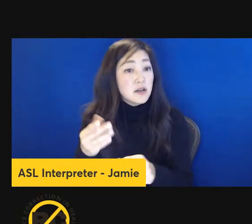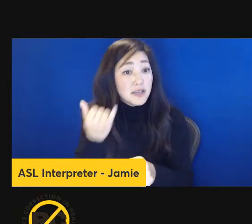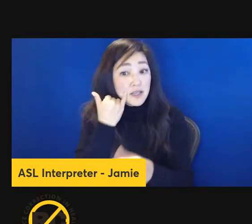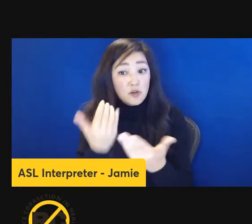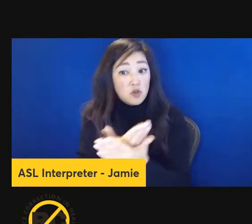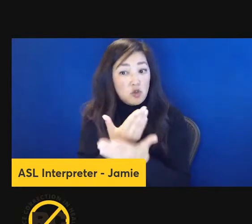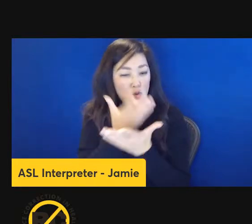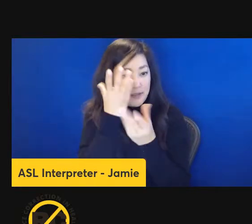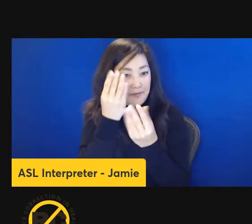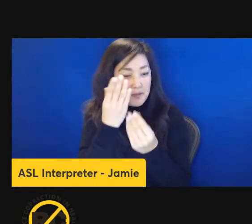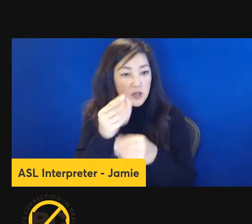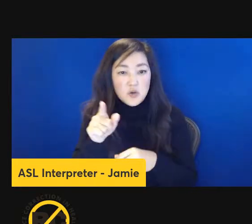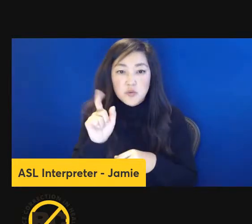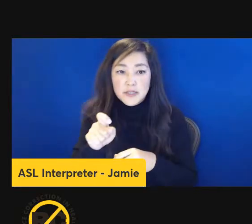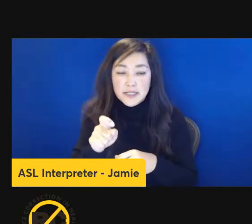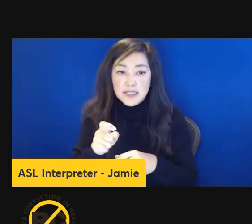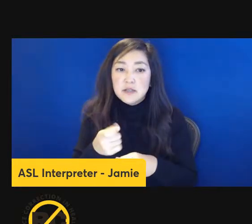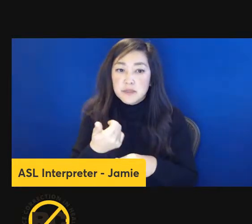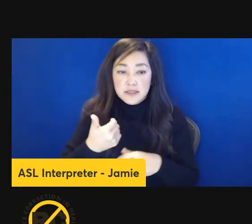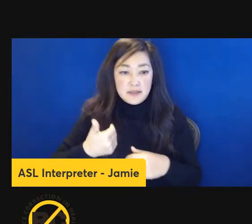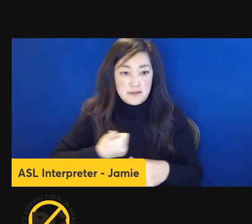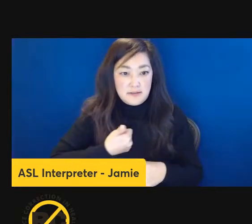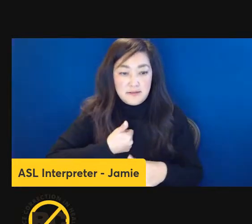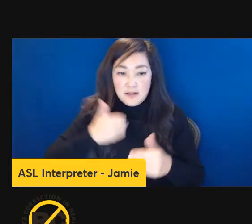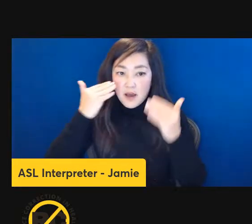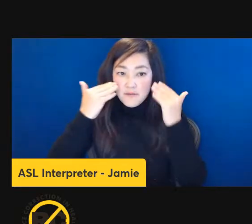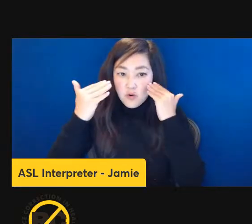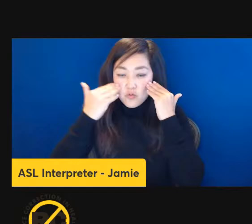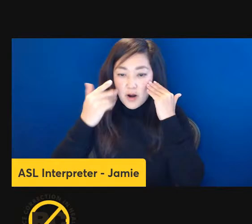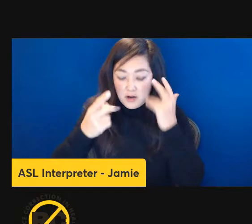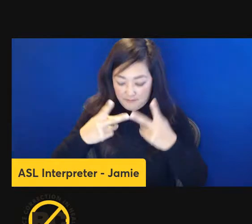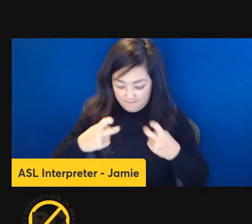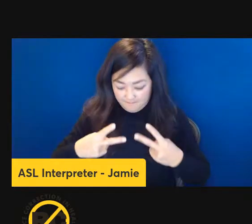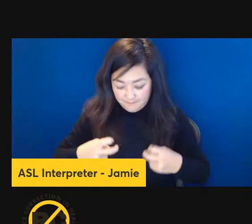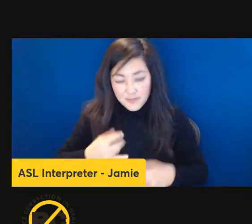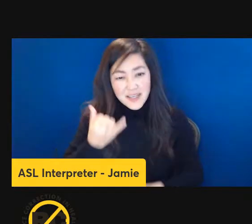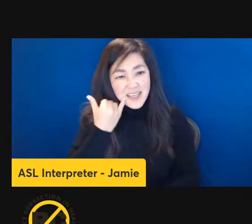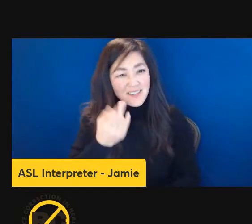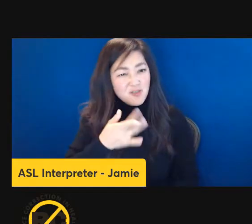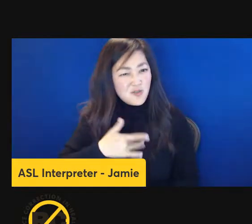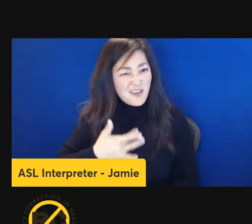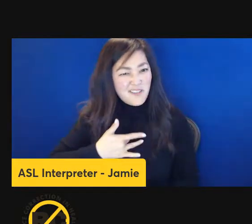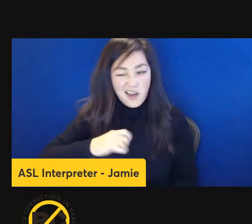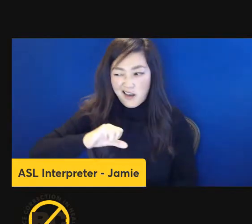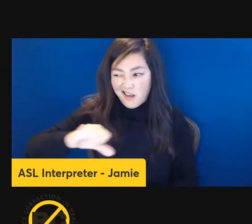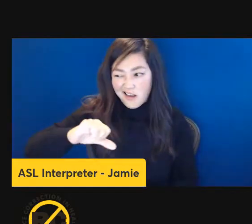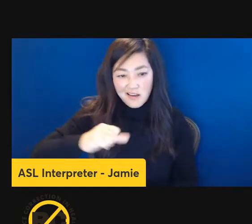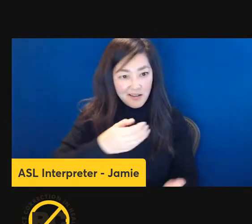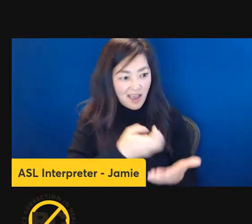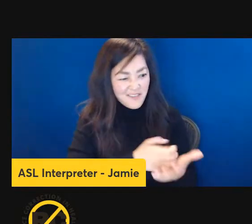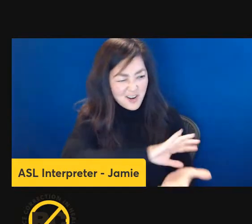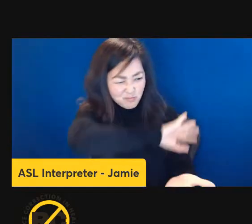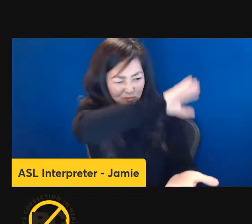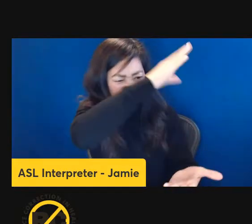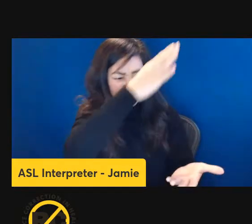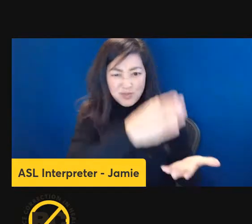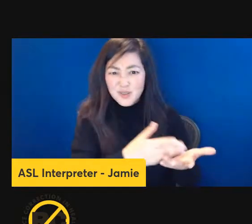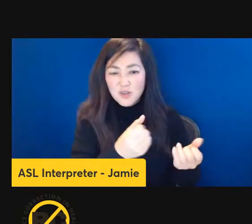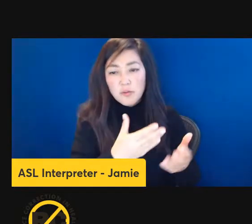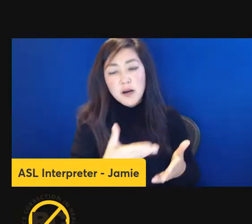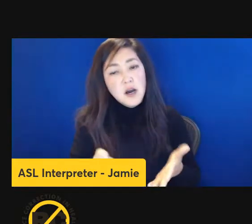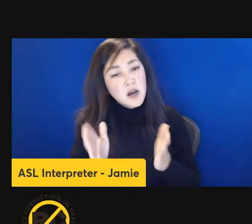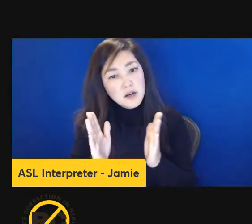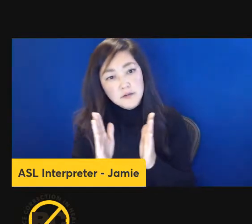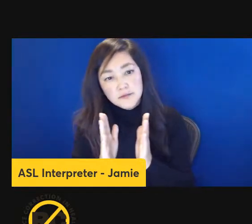we must be extremely self-aware. If we find ourselves resisting the mountains of evidence, and I invite you to read the dozens of